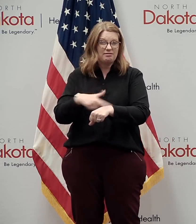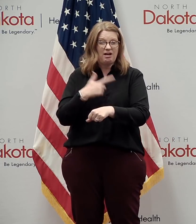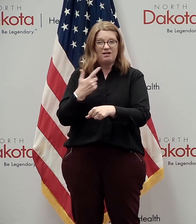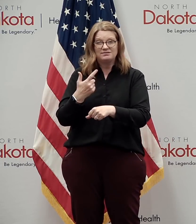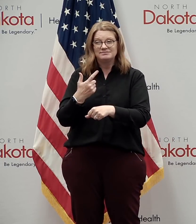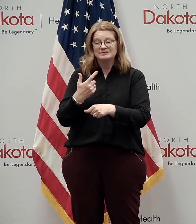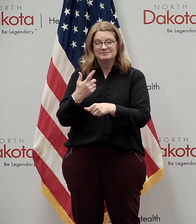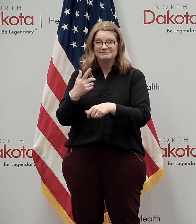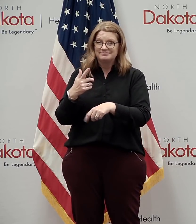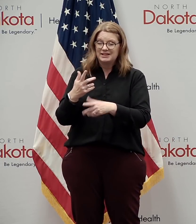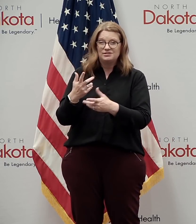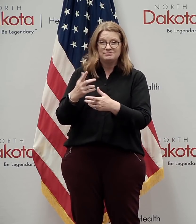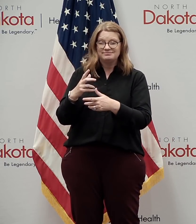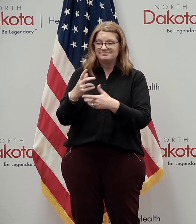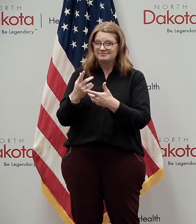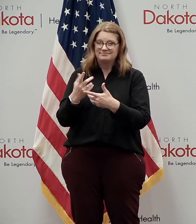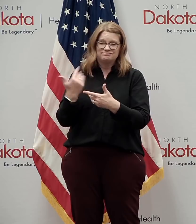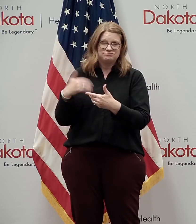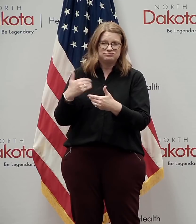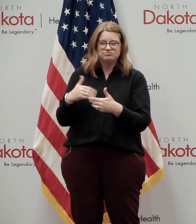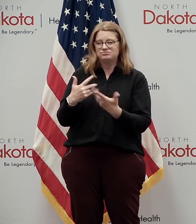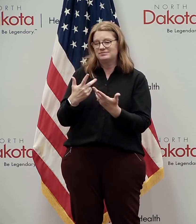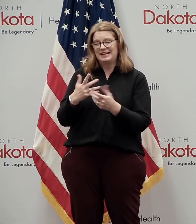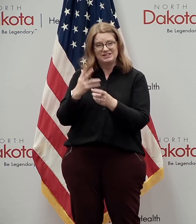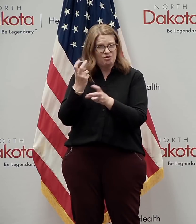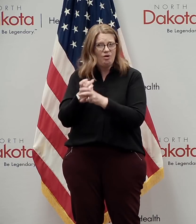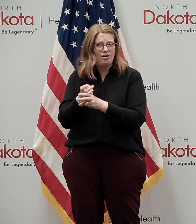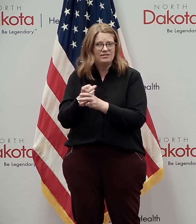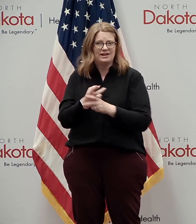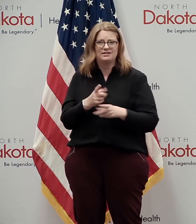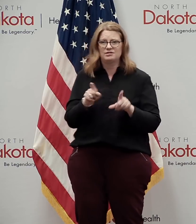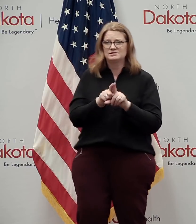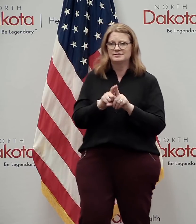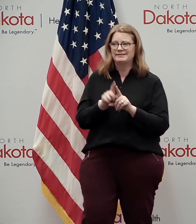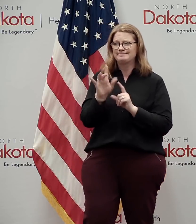on the front lines with this. And of course, again, our condolences to the family.